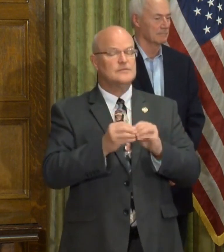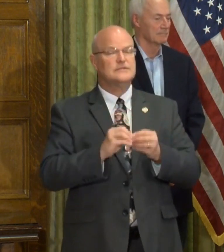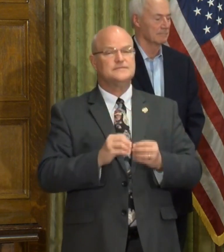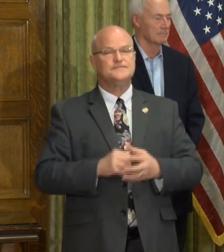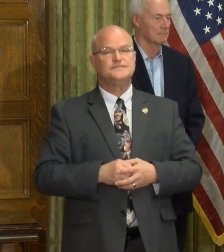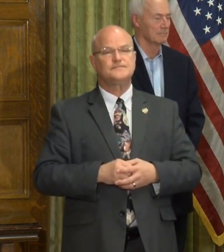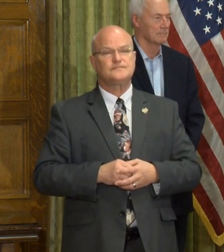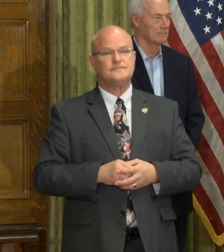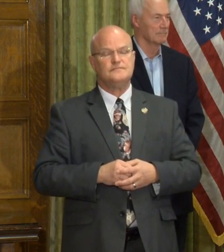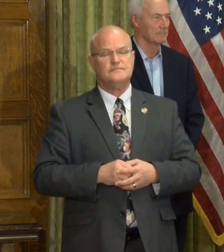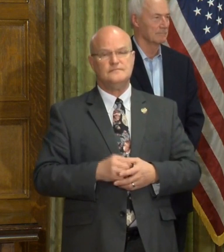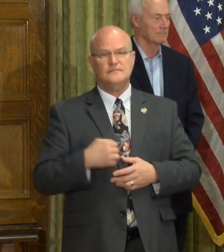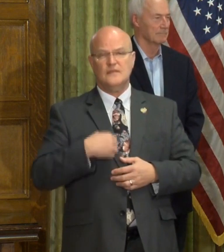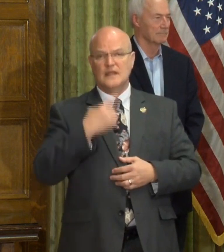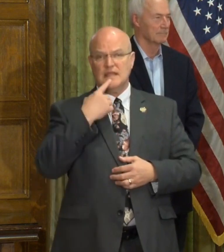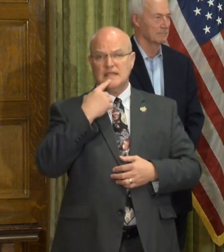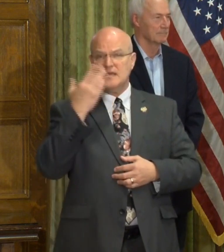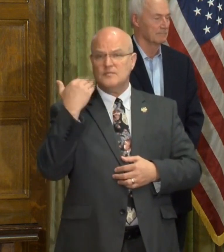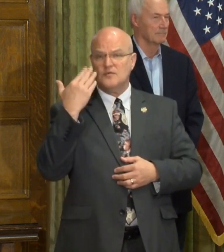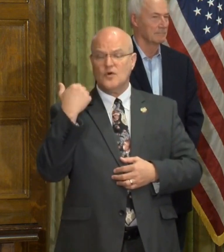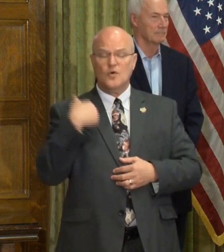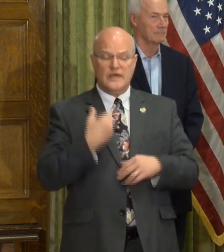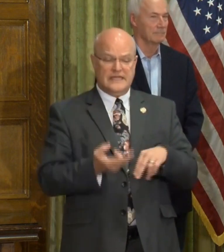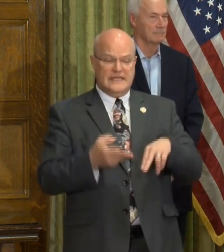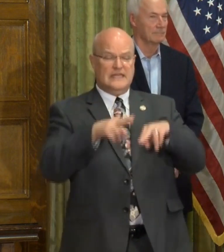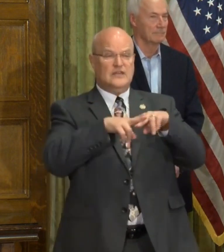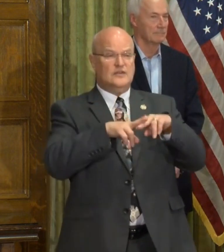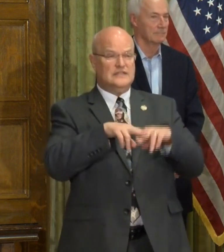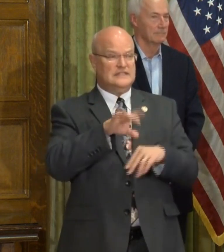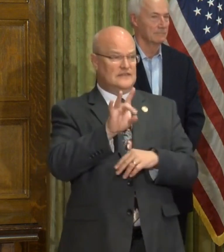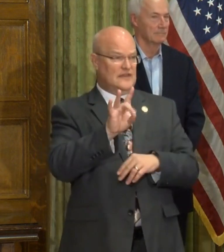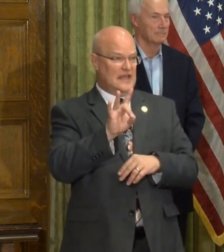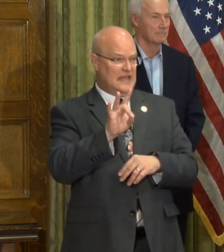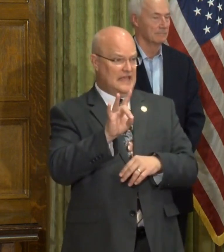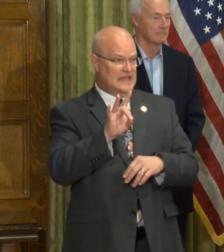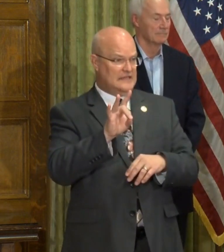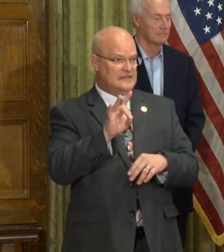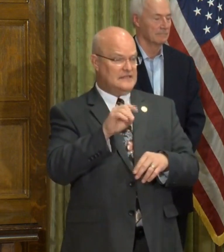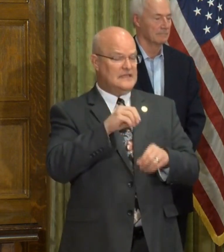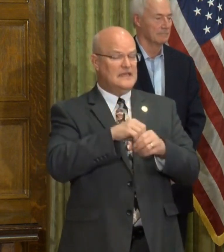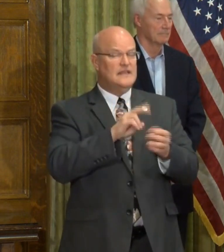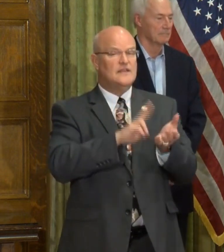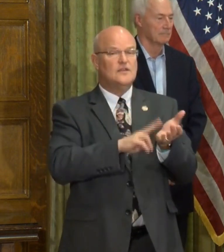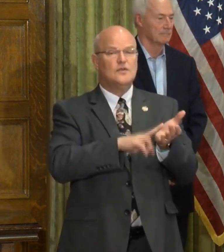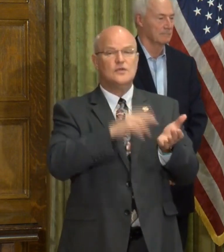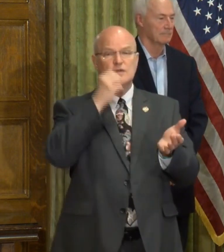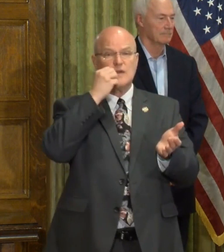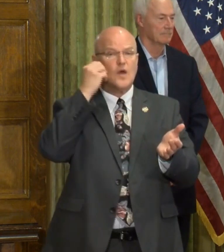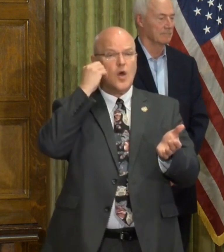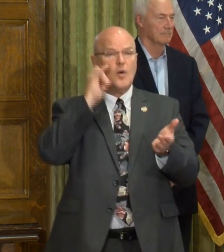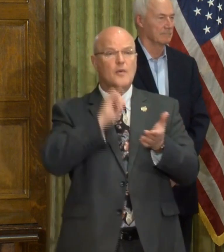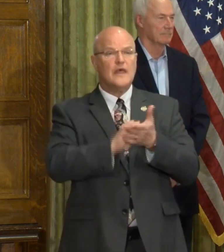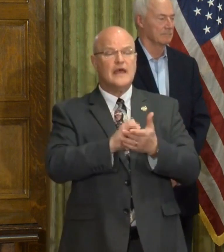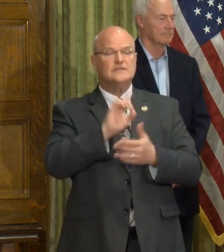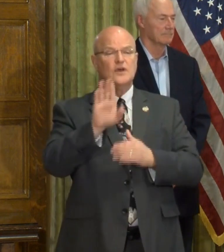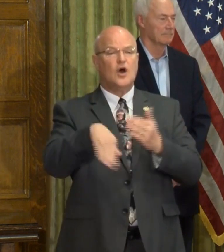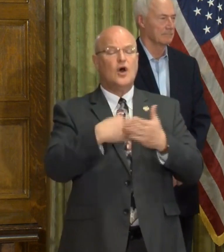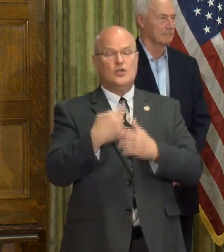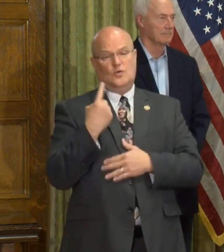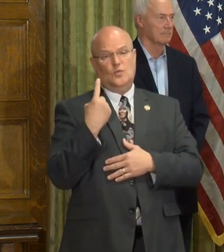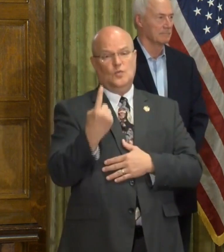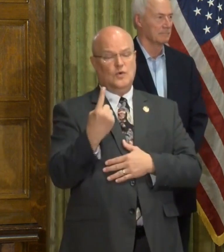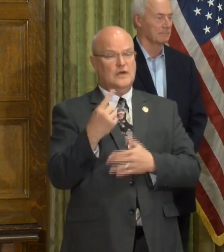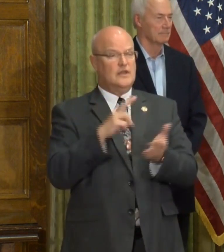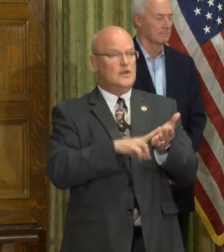numbers. As I mentioned, we had an increase of 8 cases in nursing home. Those were all in a